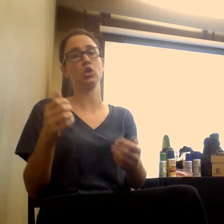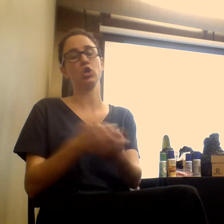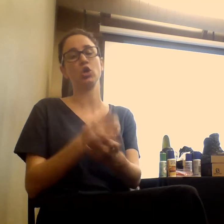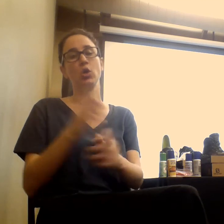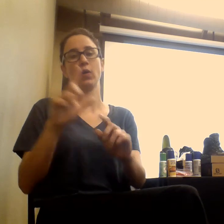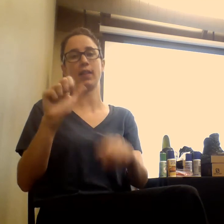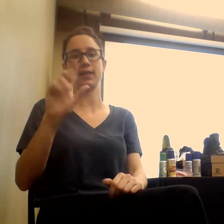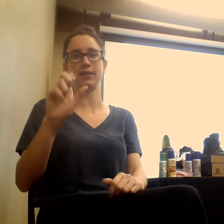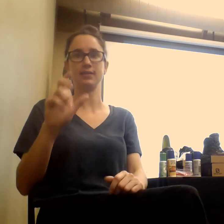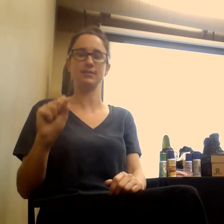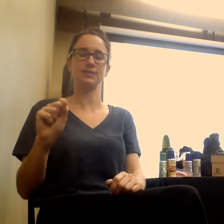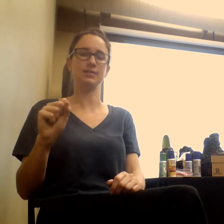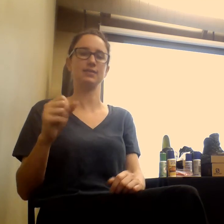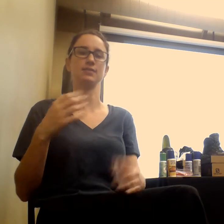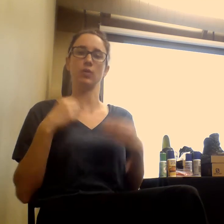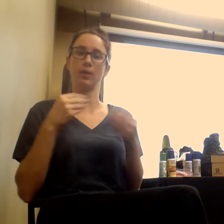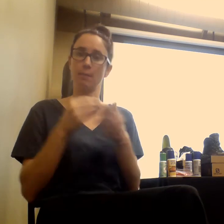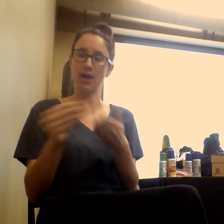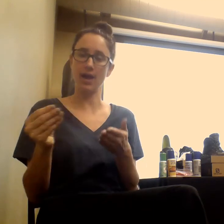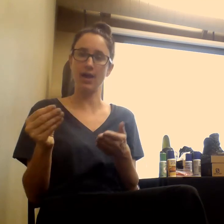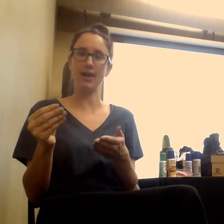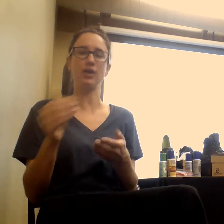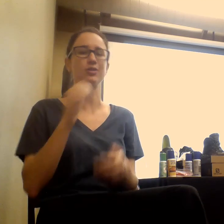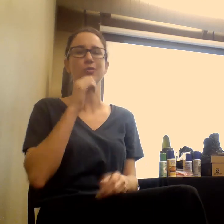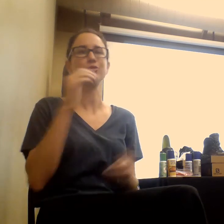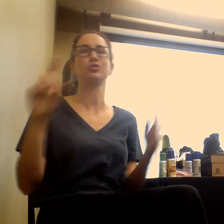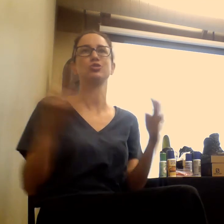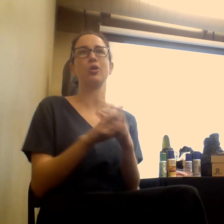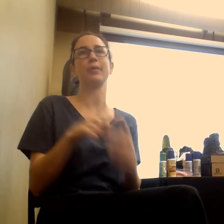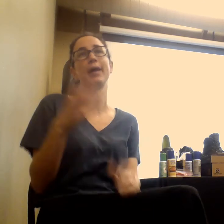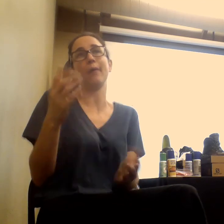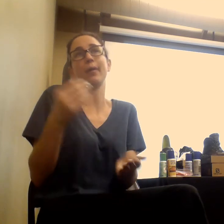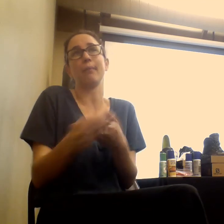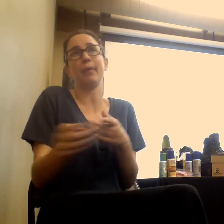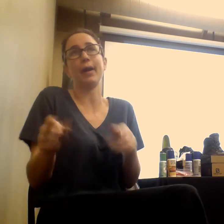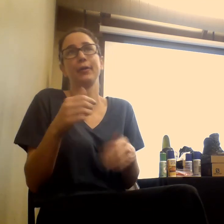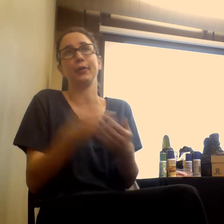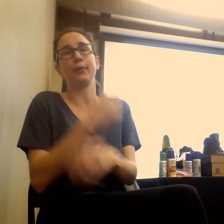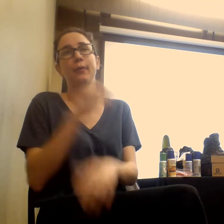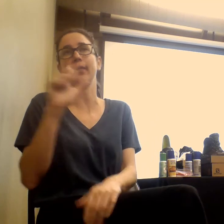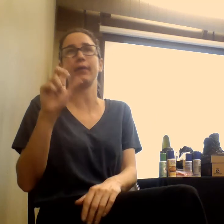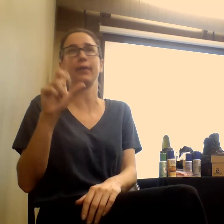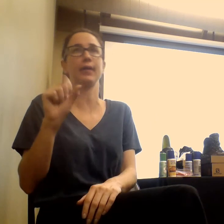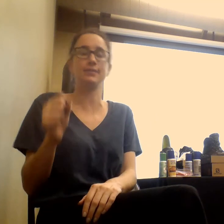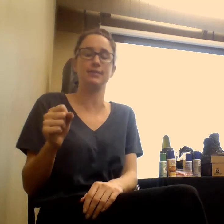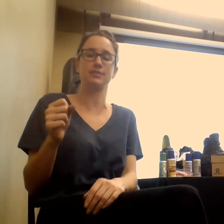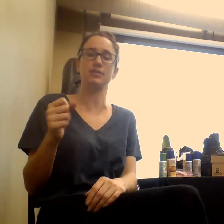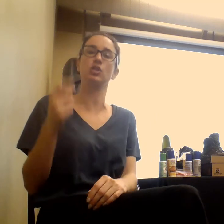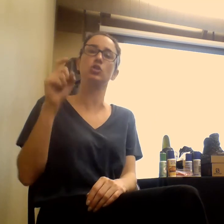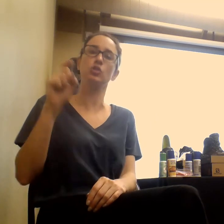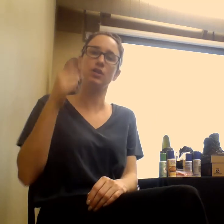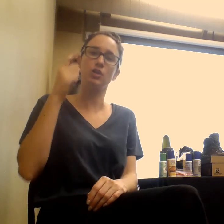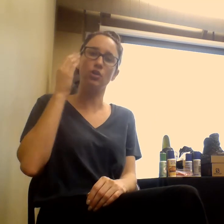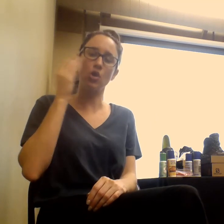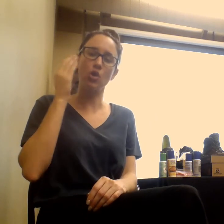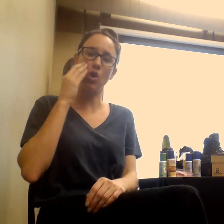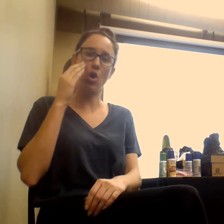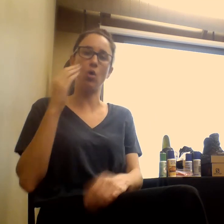up with the count of eyelets you have on each side, or your boot, and we can help you figure that out. Okay? So how does that feel?